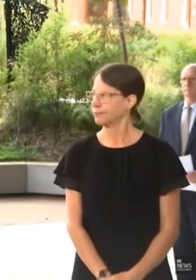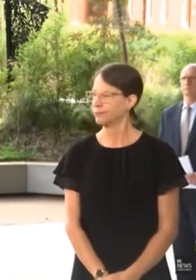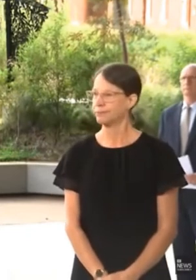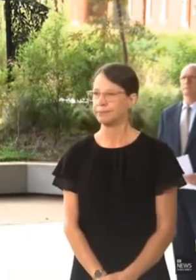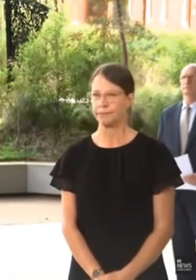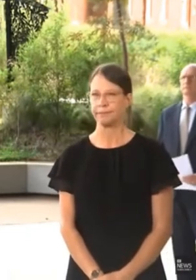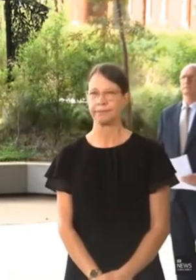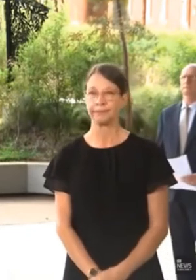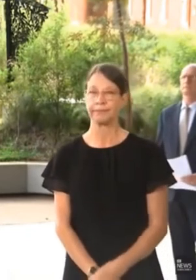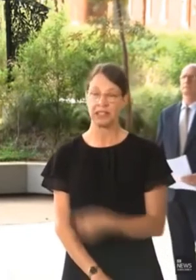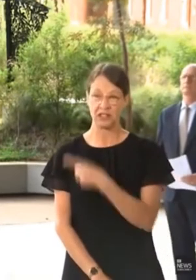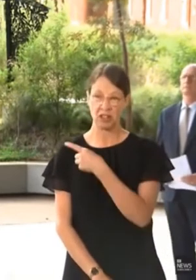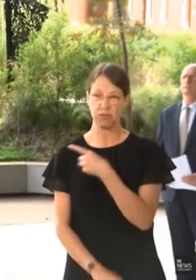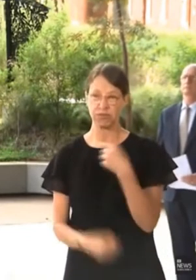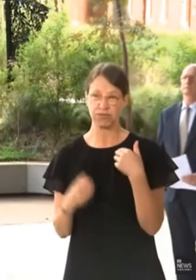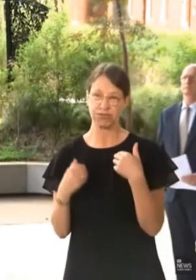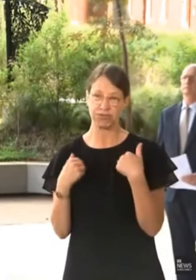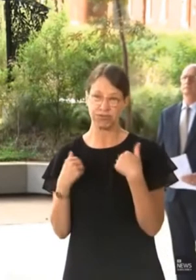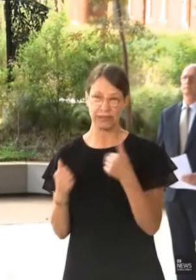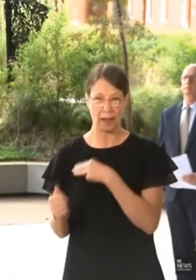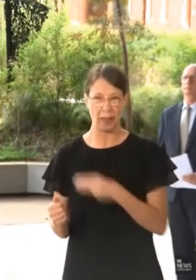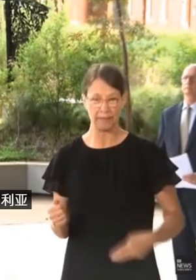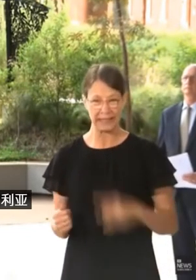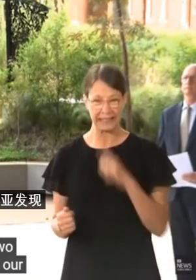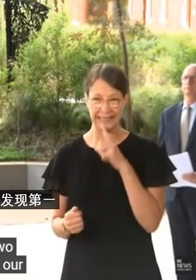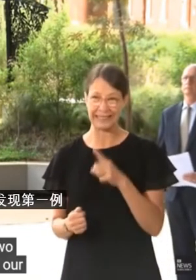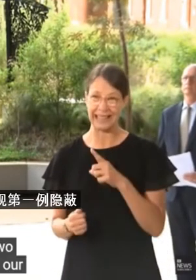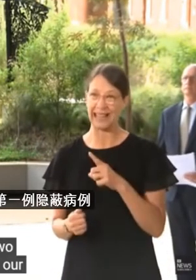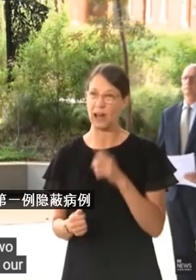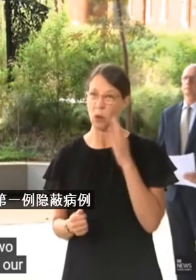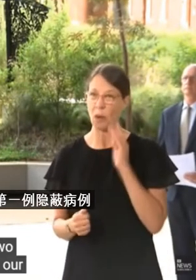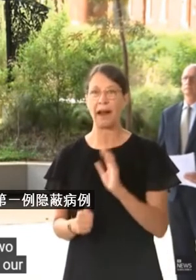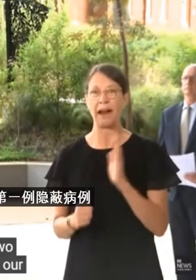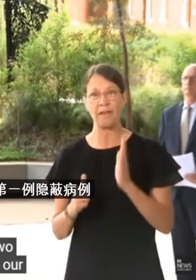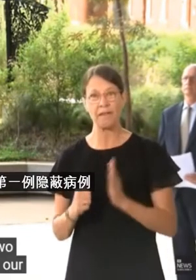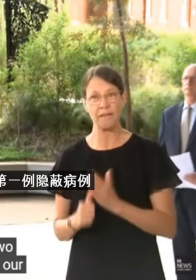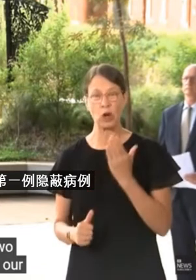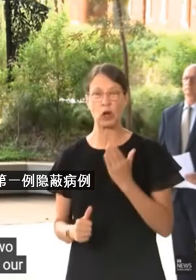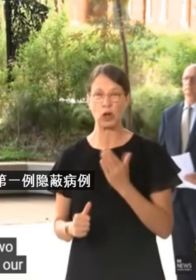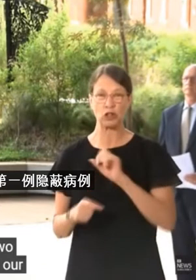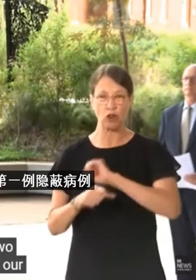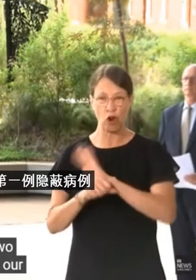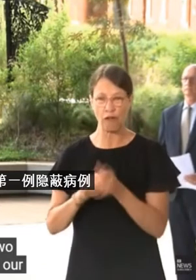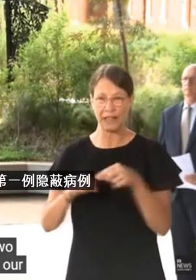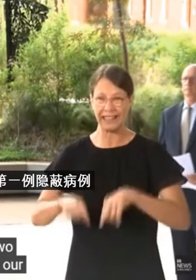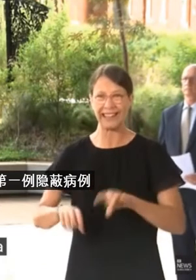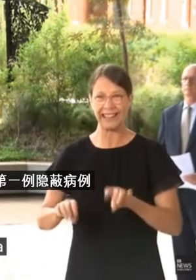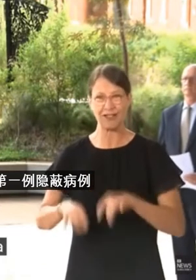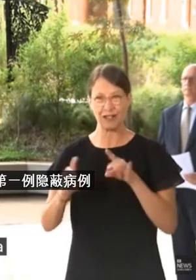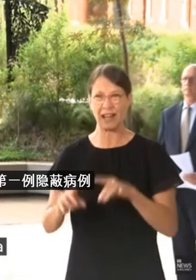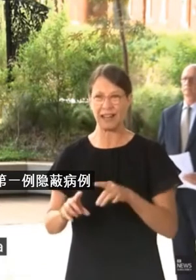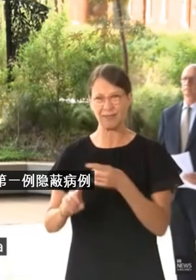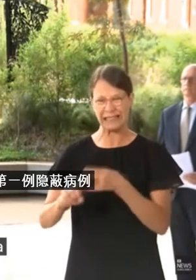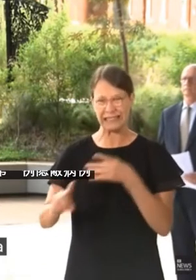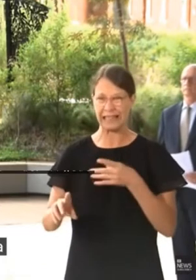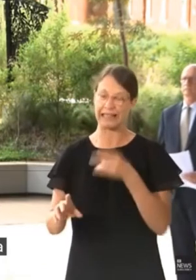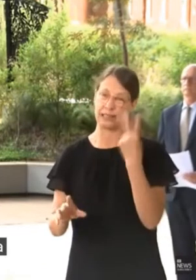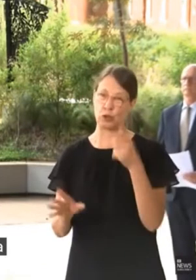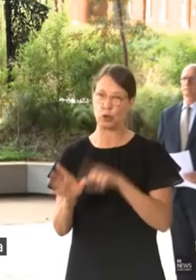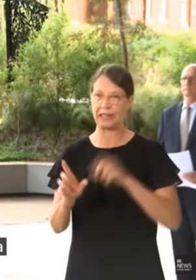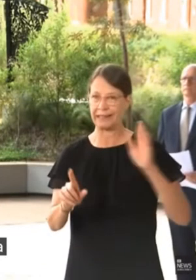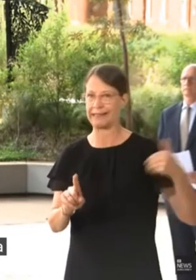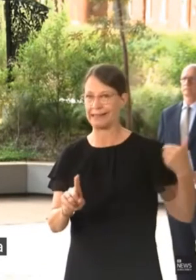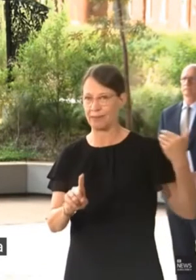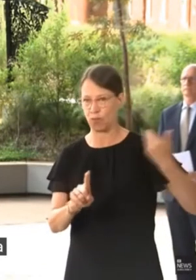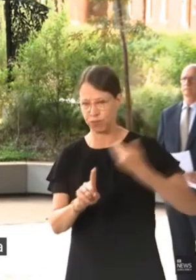The Minister's noted it was 2 years ago today since we had our first COVID case in Australia, and since that time there